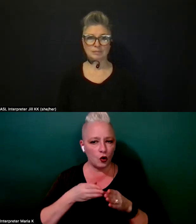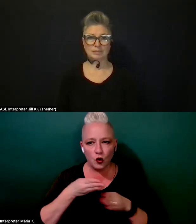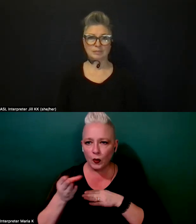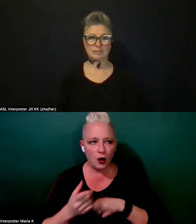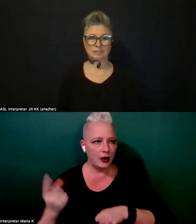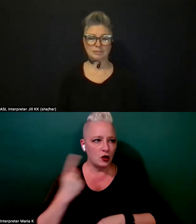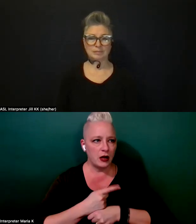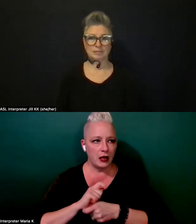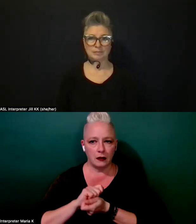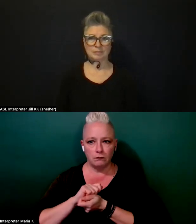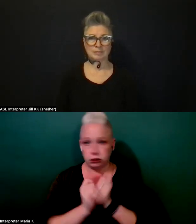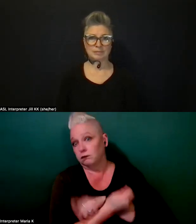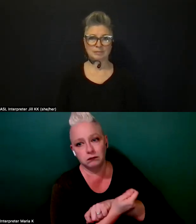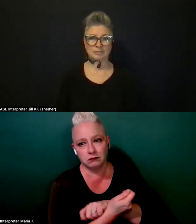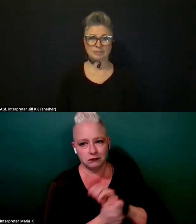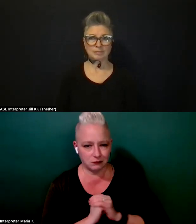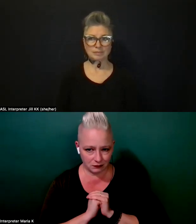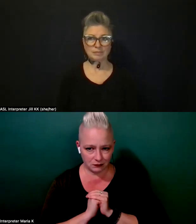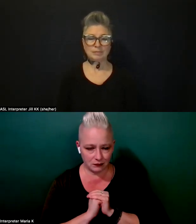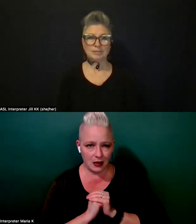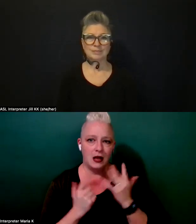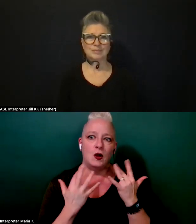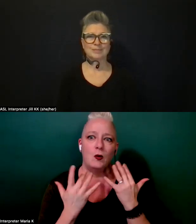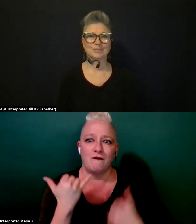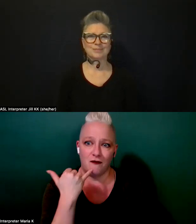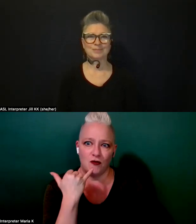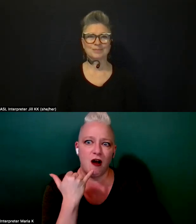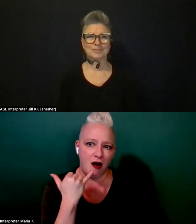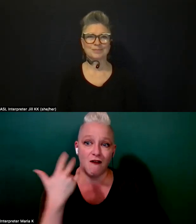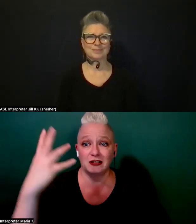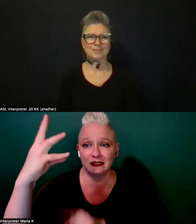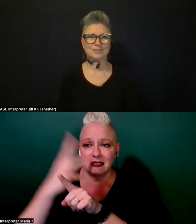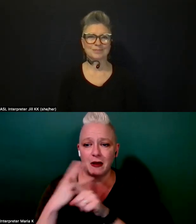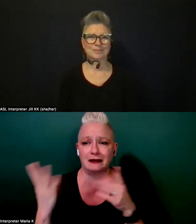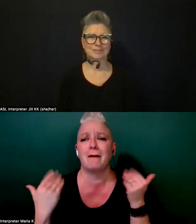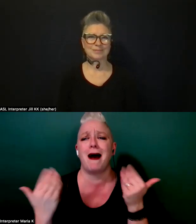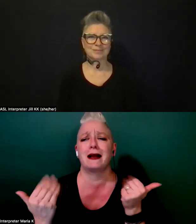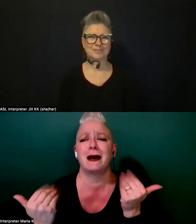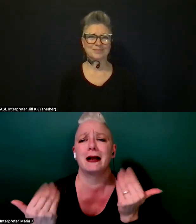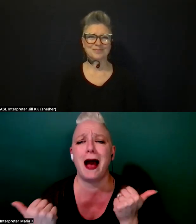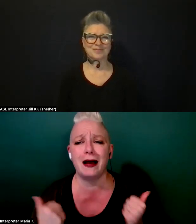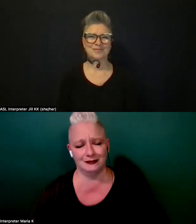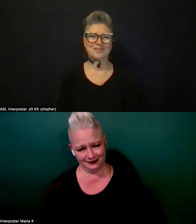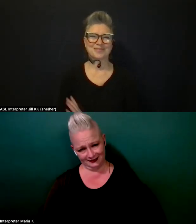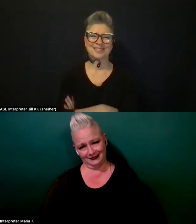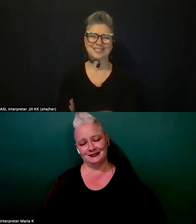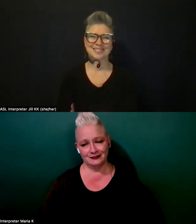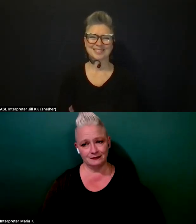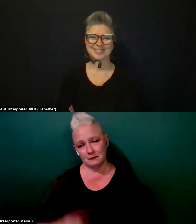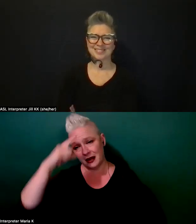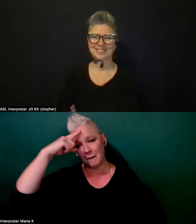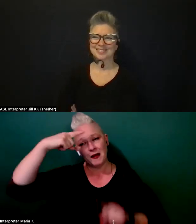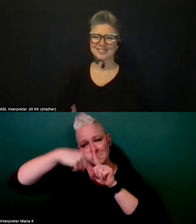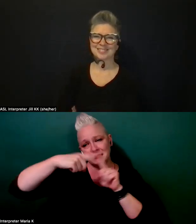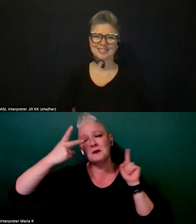like turn around. So it's like, yeah, I've been waiting for this phone call for like 6 months. I'm like, where's my phone call? But I'm optimistic,